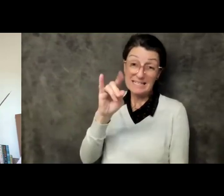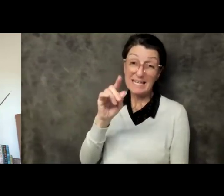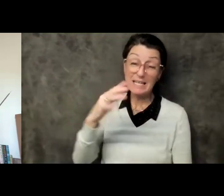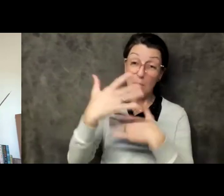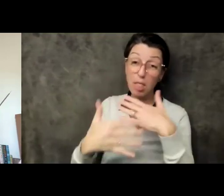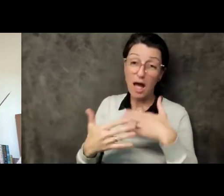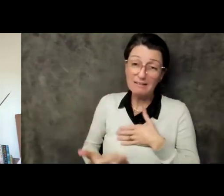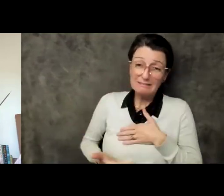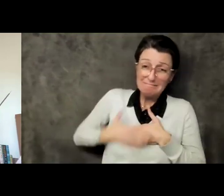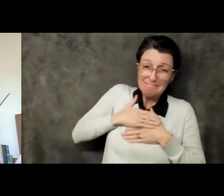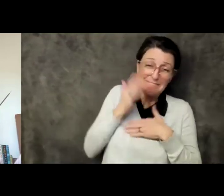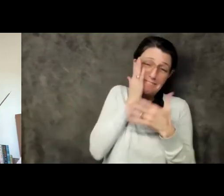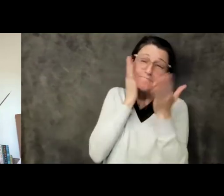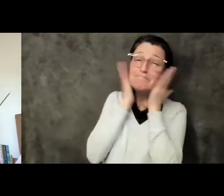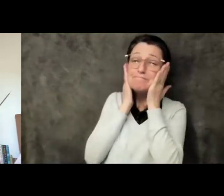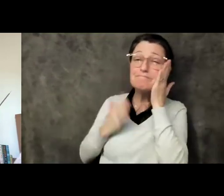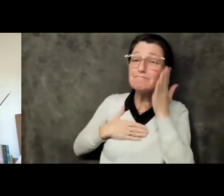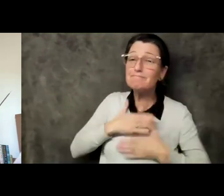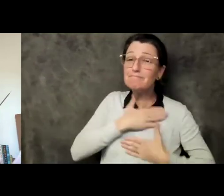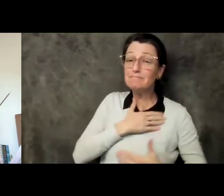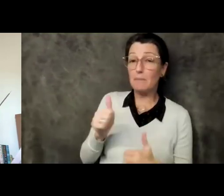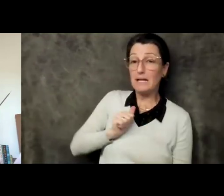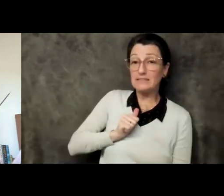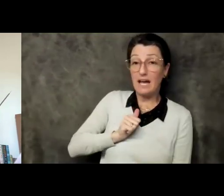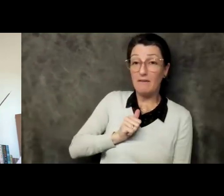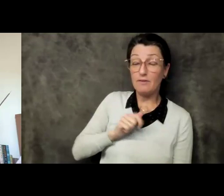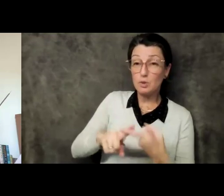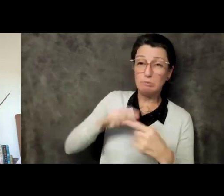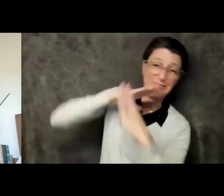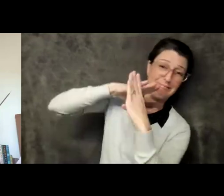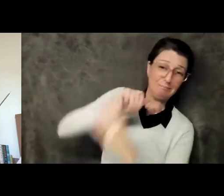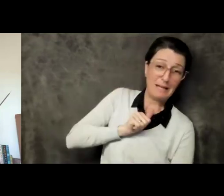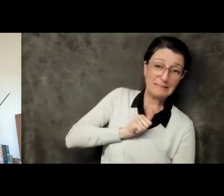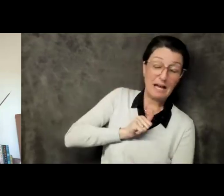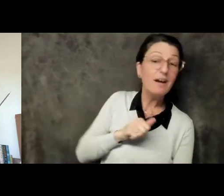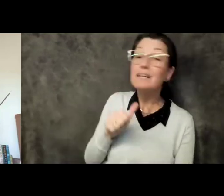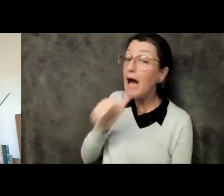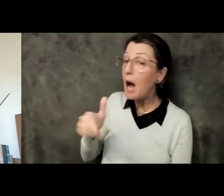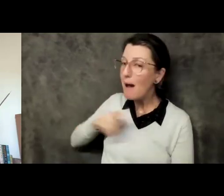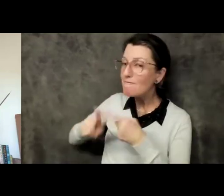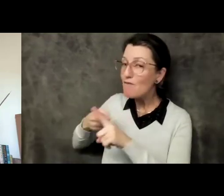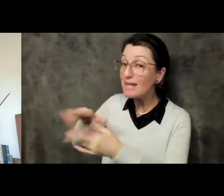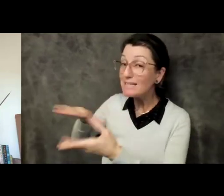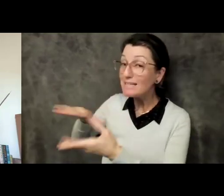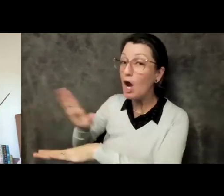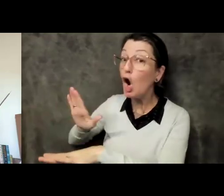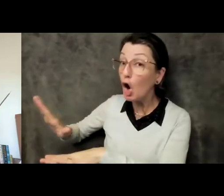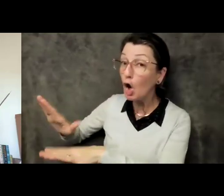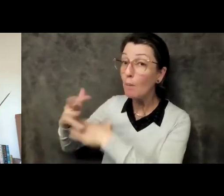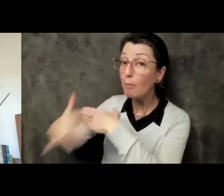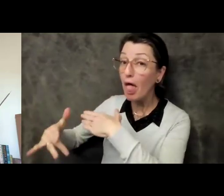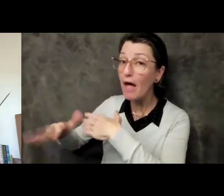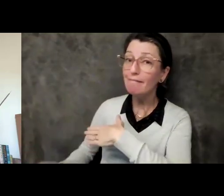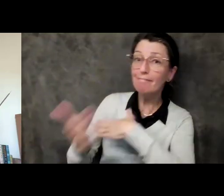did too. Except that it was not my friend's blood that I smeared all over myself for survival in that filthy Iowa